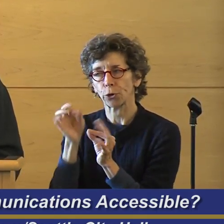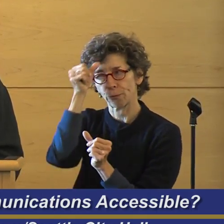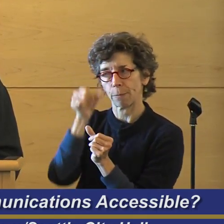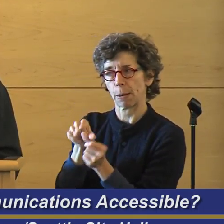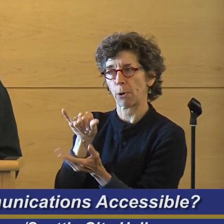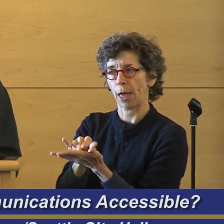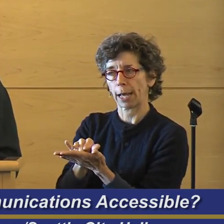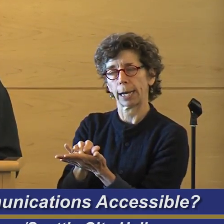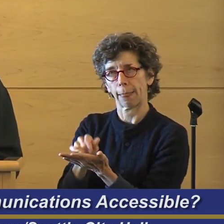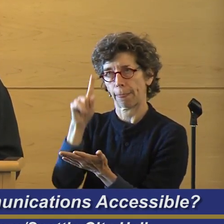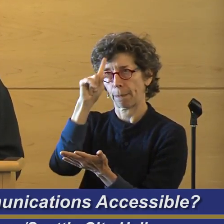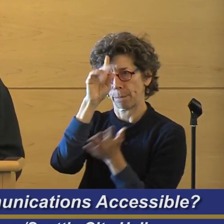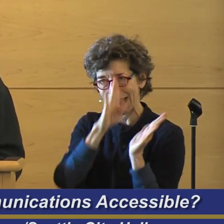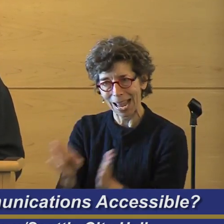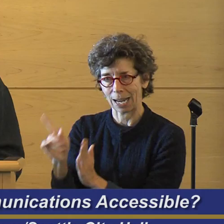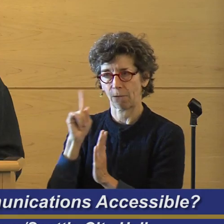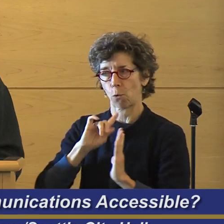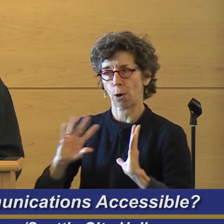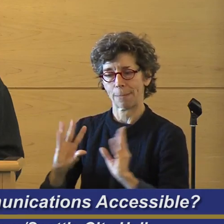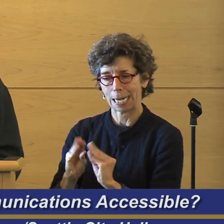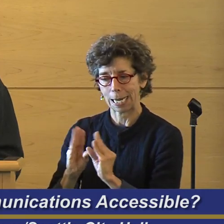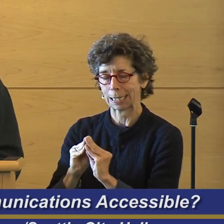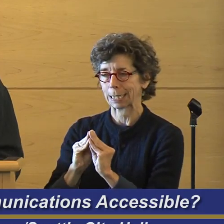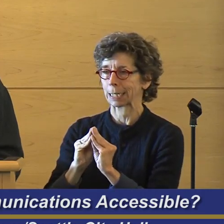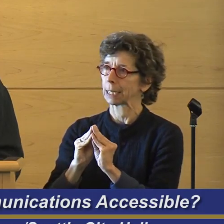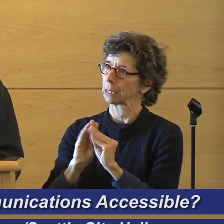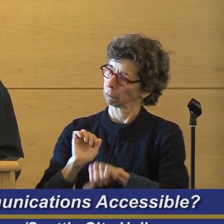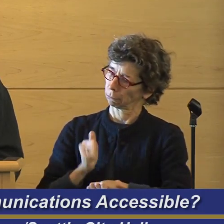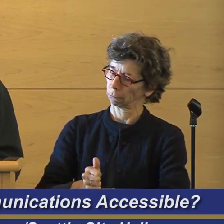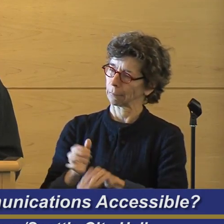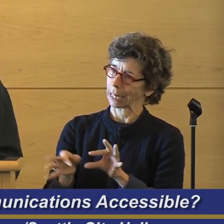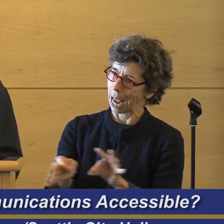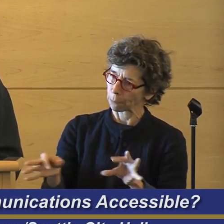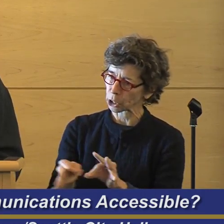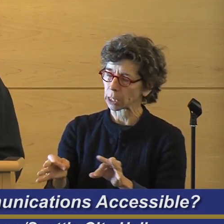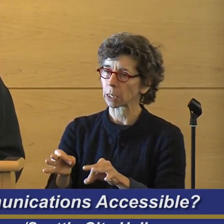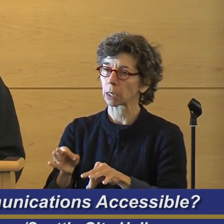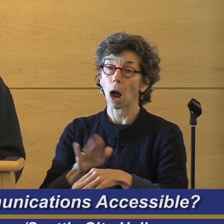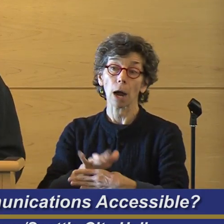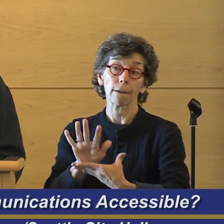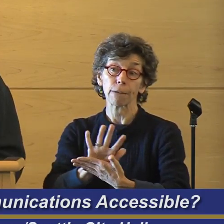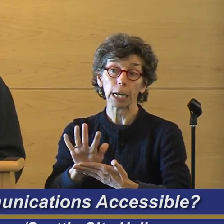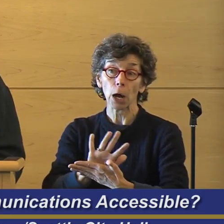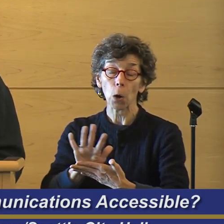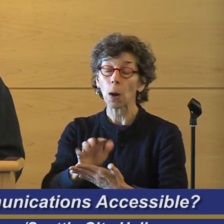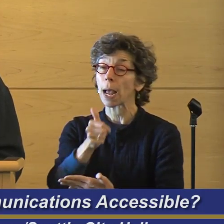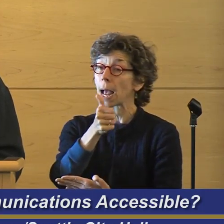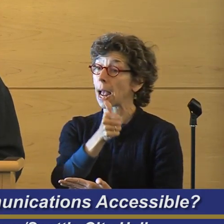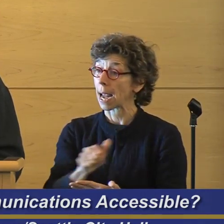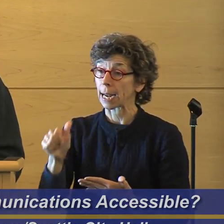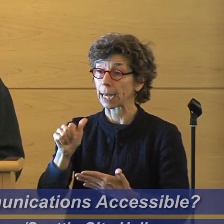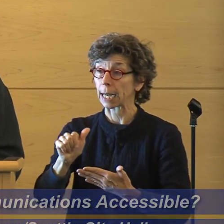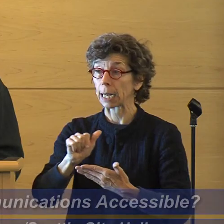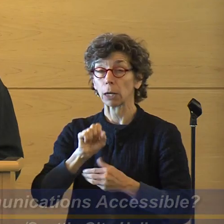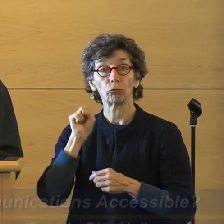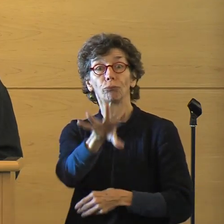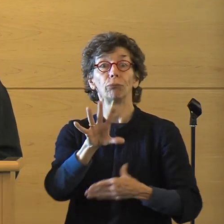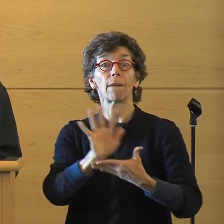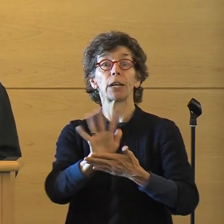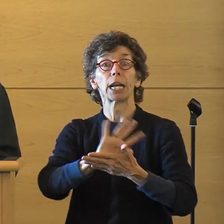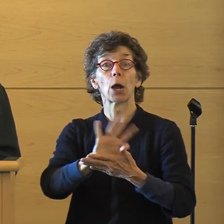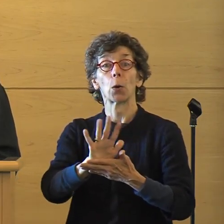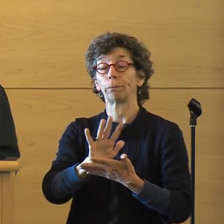available. So I just really like everyone to think about how people are going to hear your message, whatever it may be, and